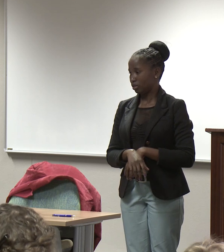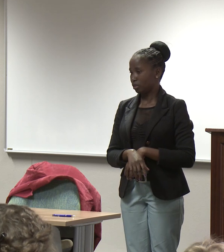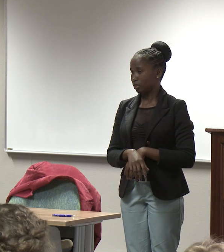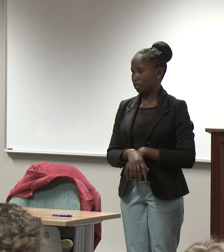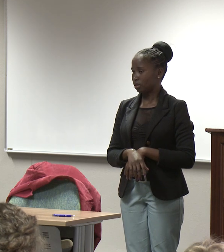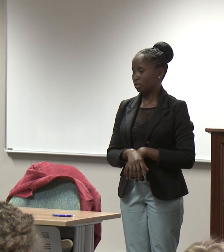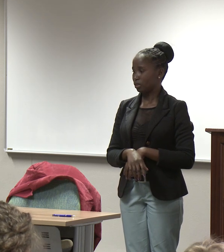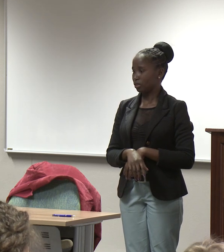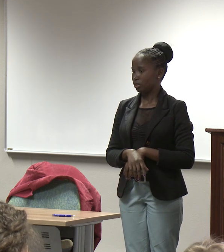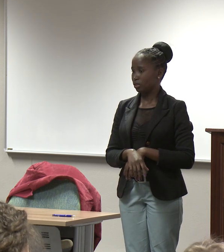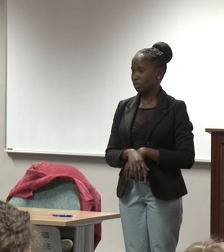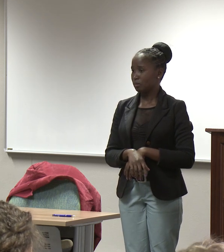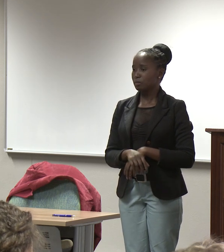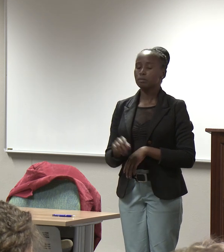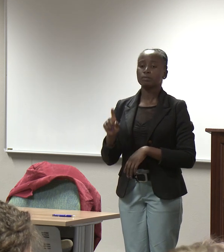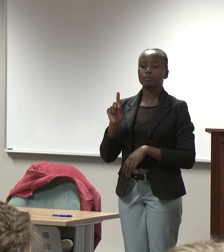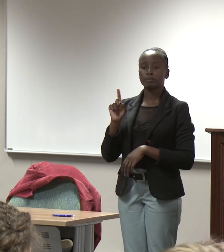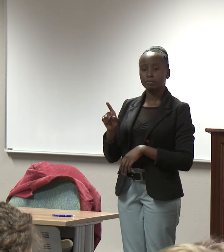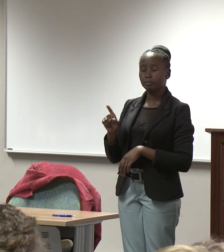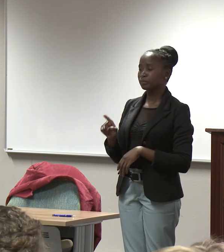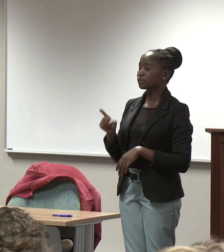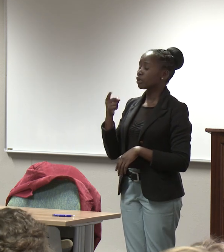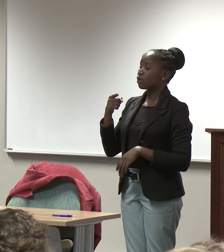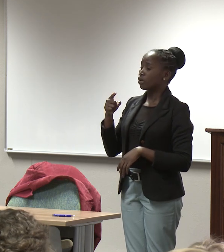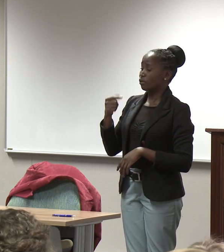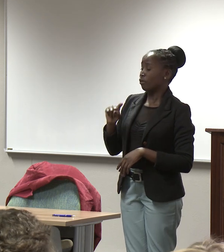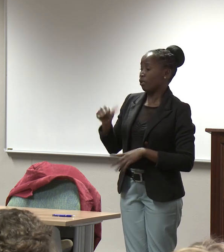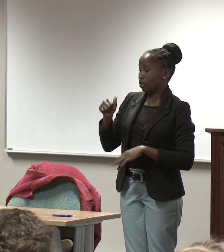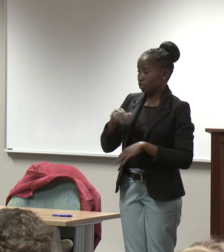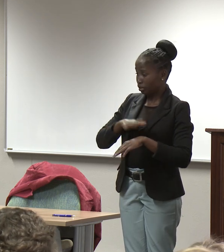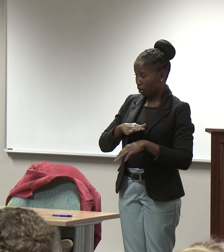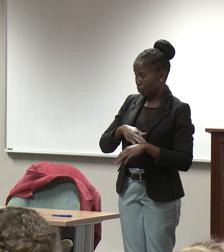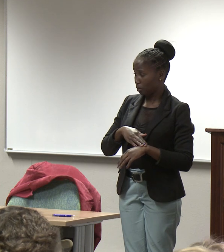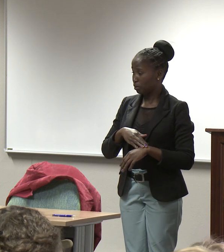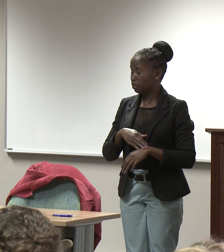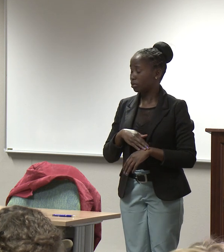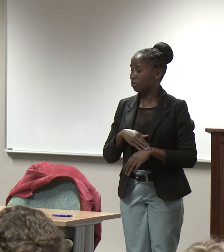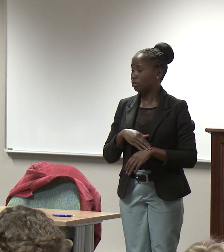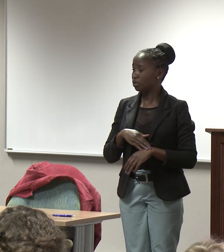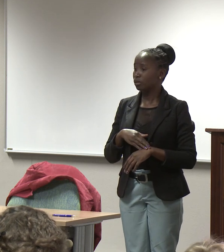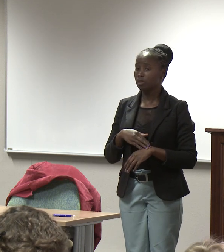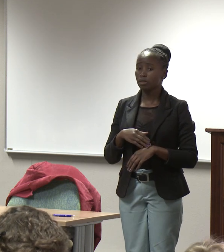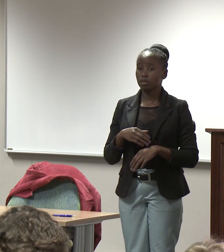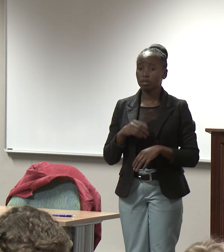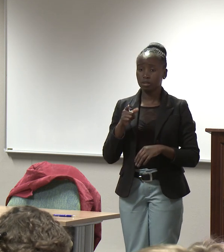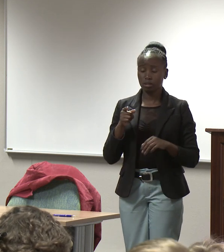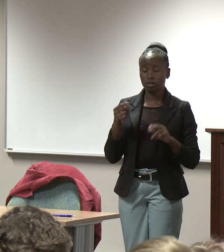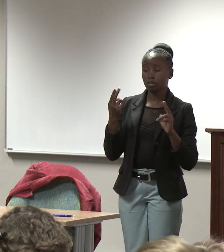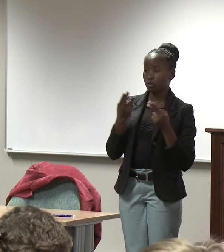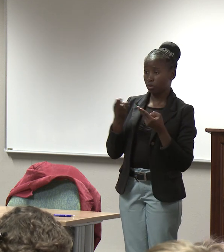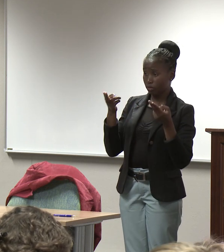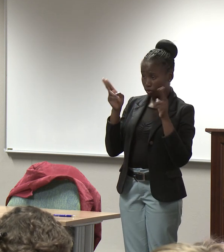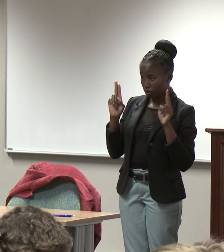is the bifurcation? Is that for the first time, and university has a very long, you